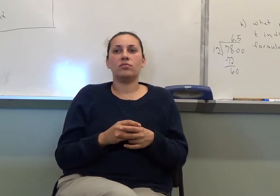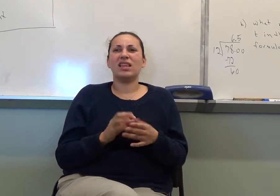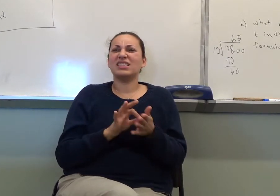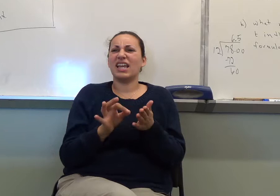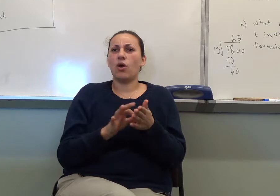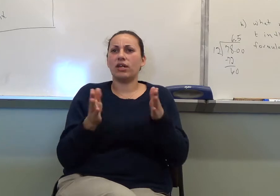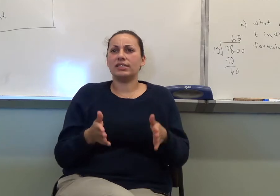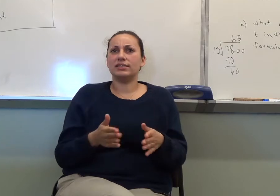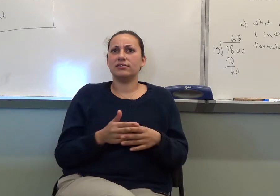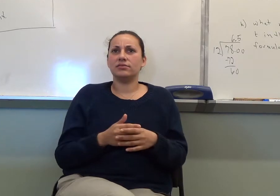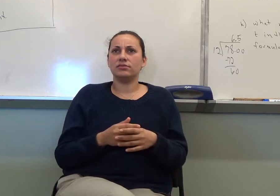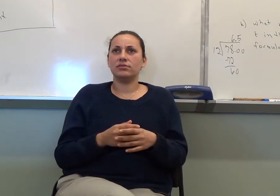$1,166.40.